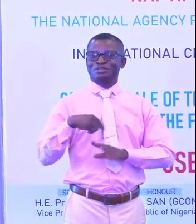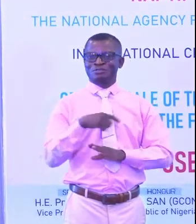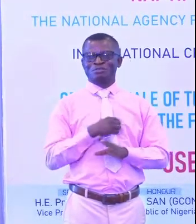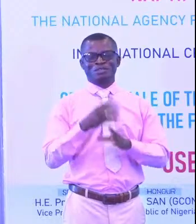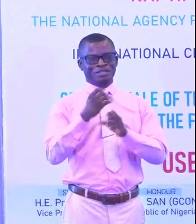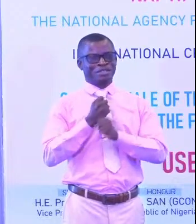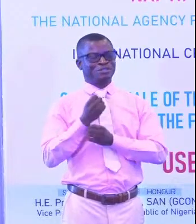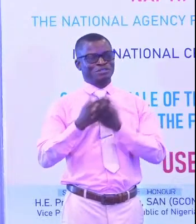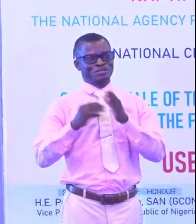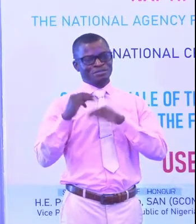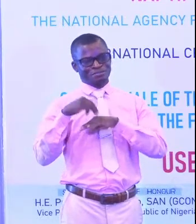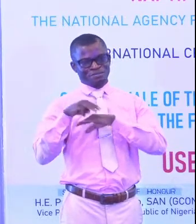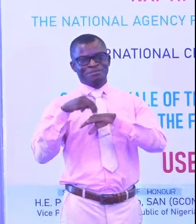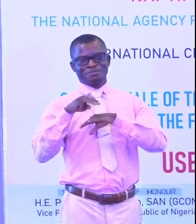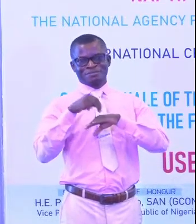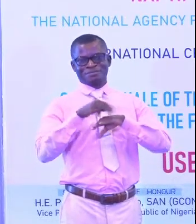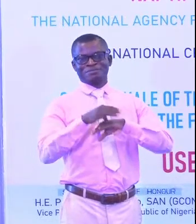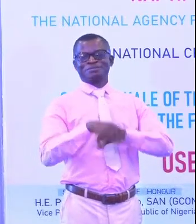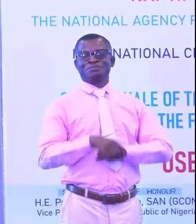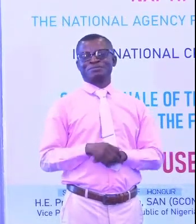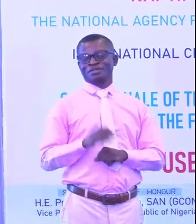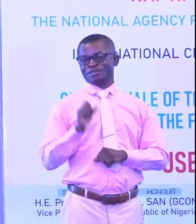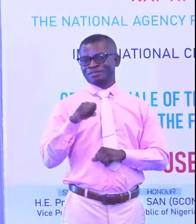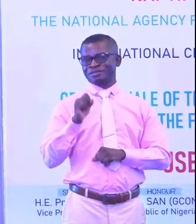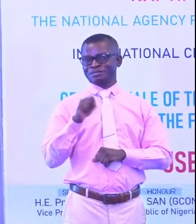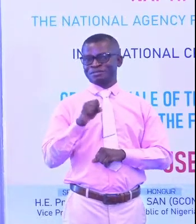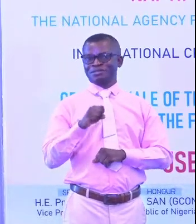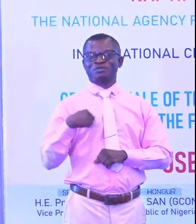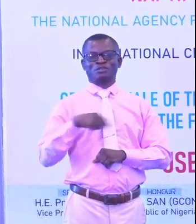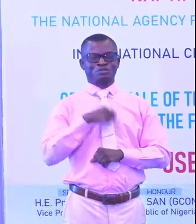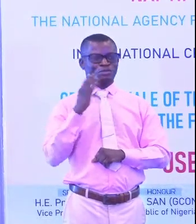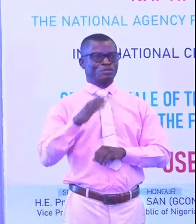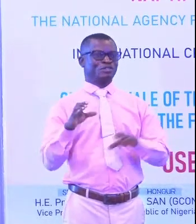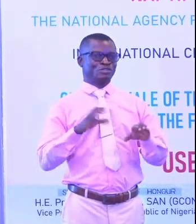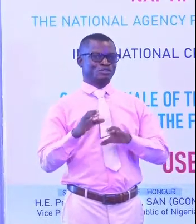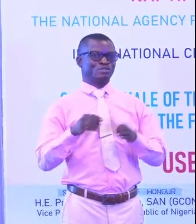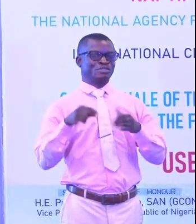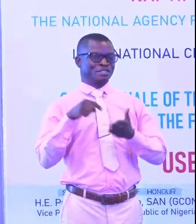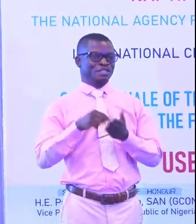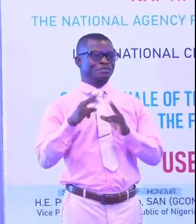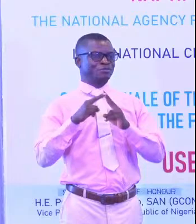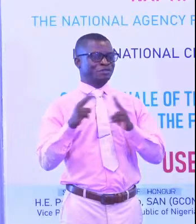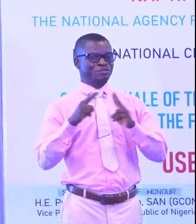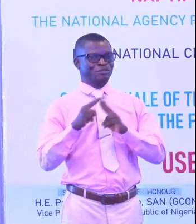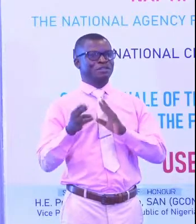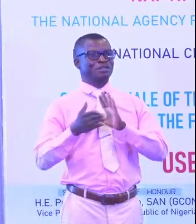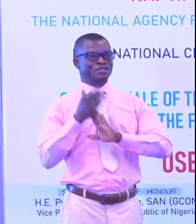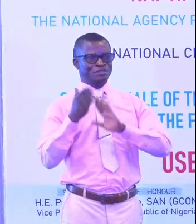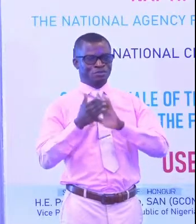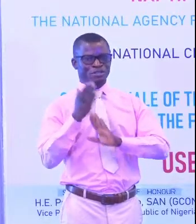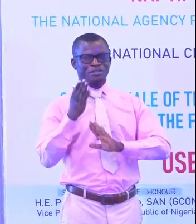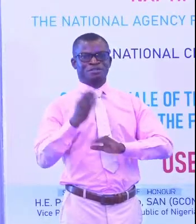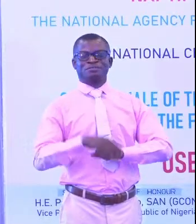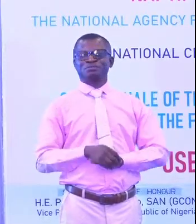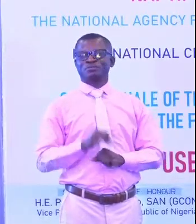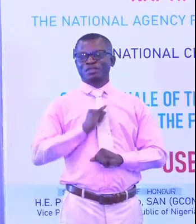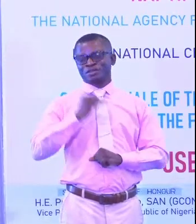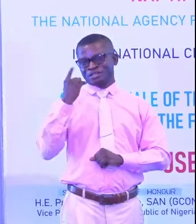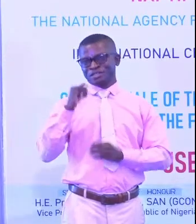messages. And of course, we'll do this very, very quickly. I understand that